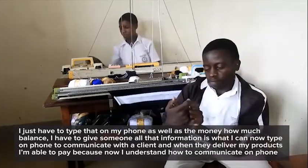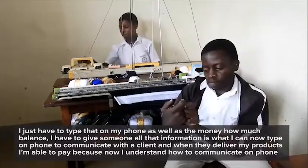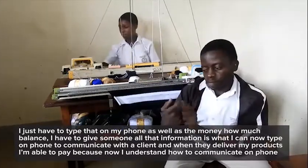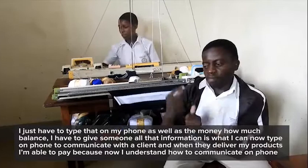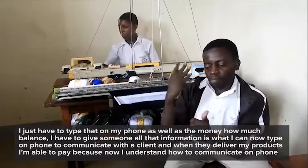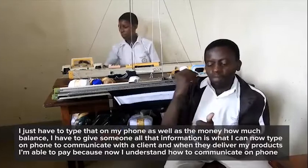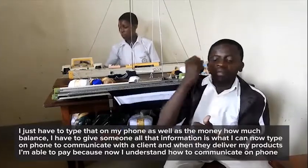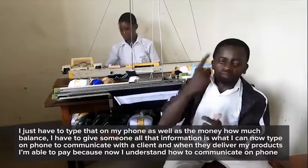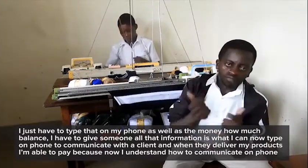communicate on phone.